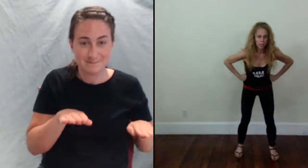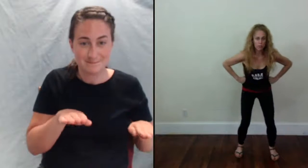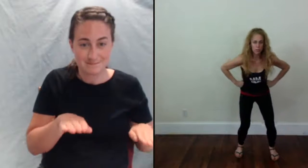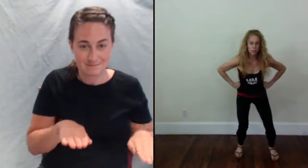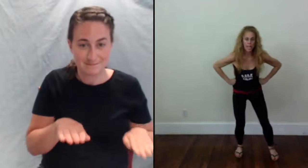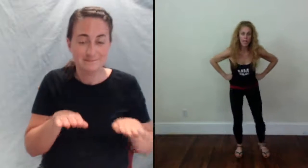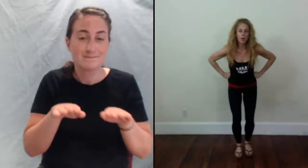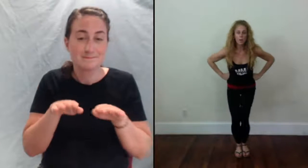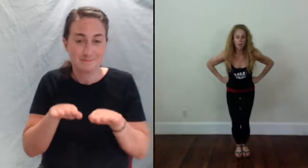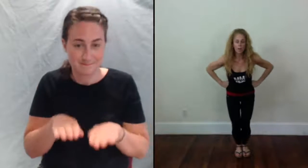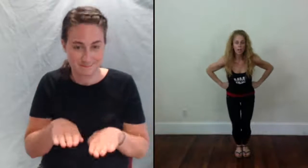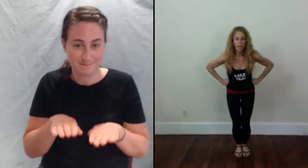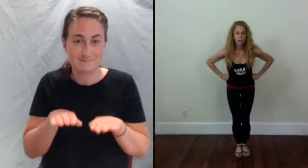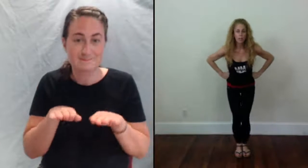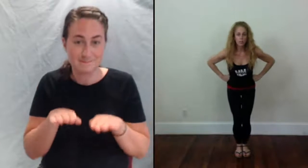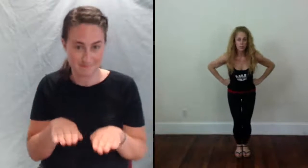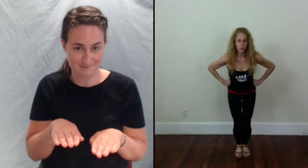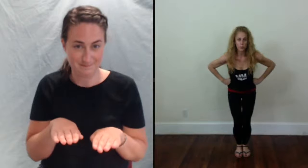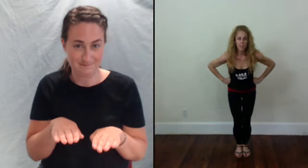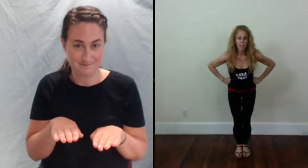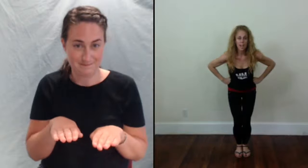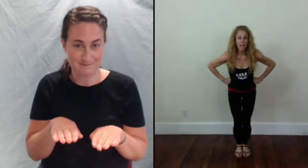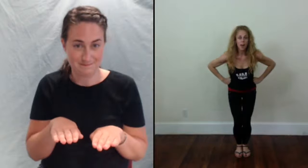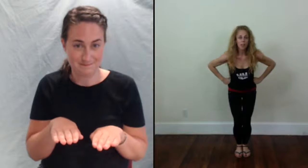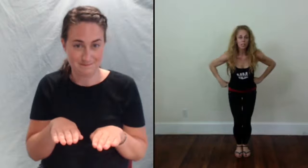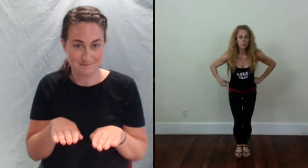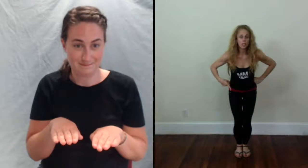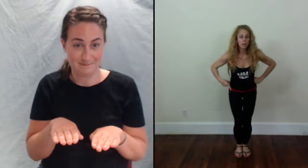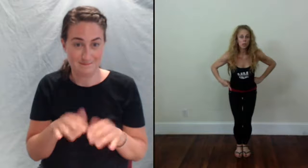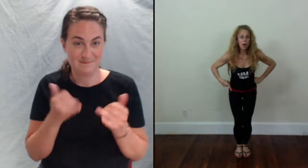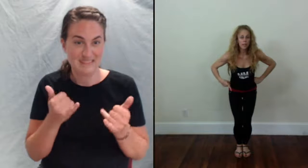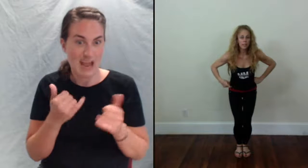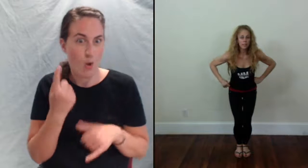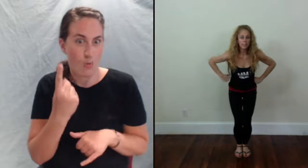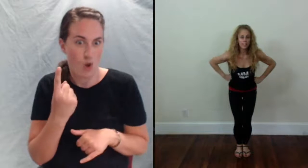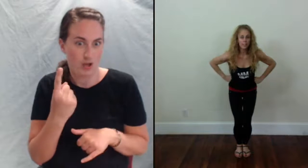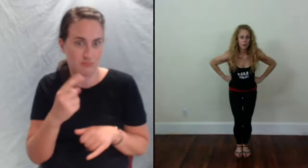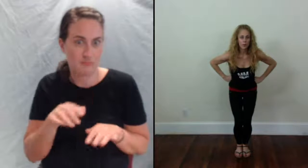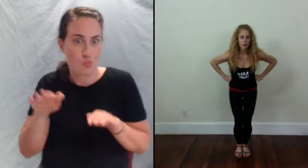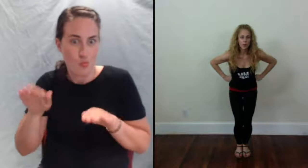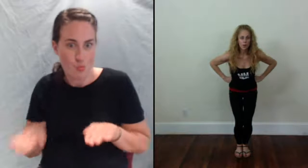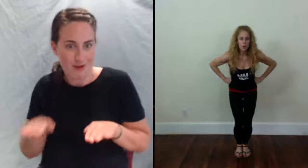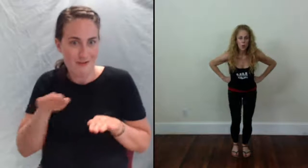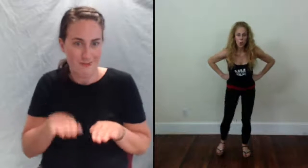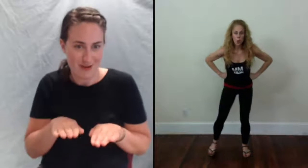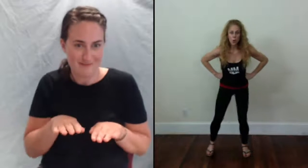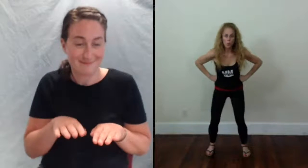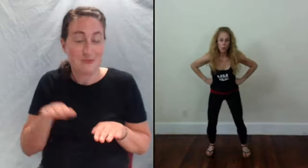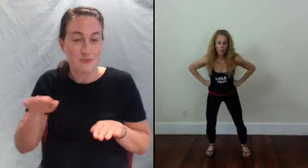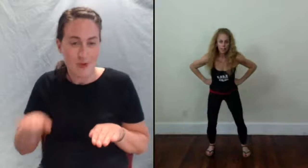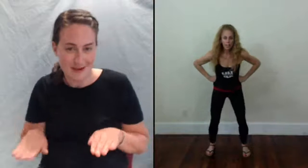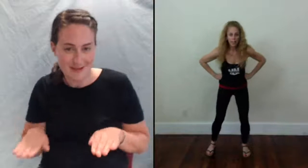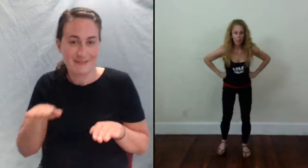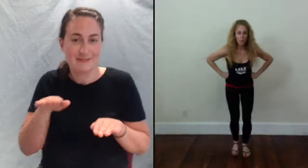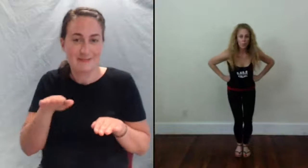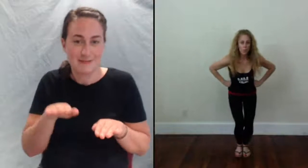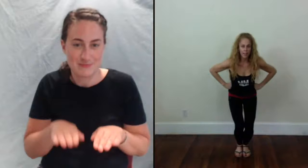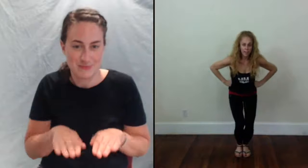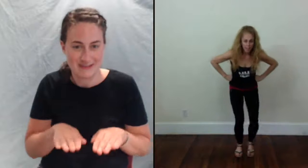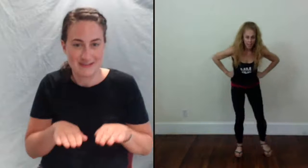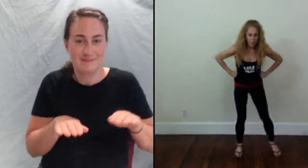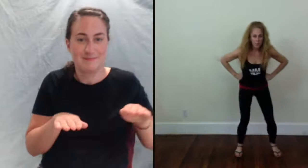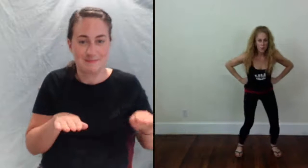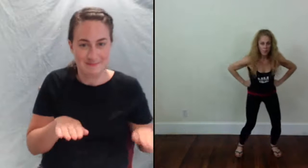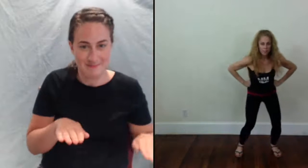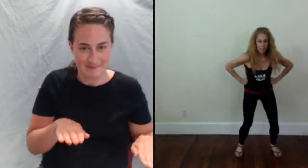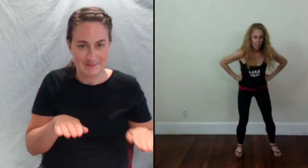1, 2, and 1, 2. Now we're going to do it in 1. Here we go. 1,